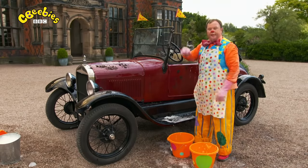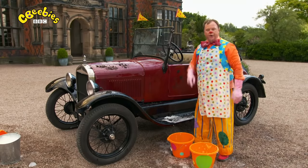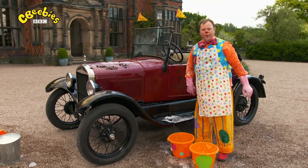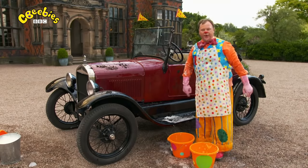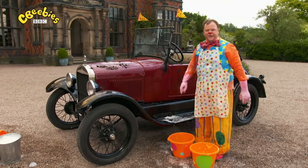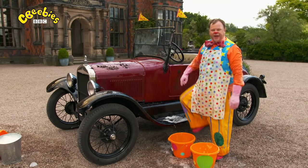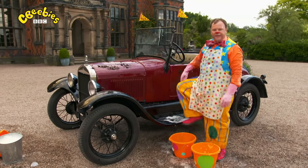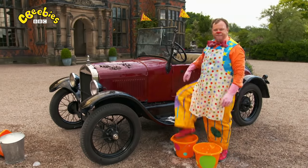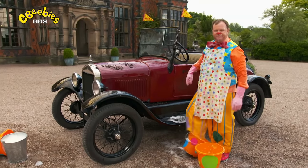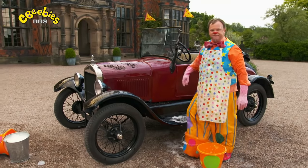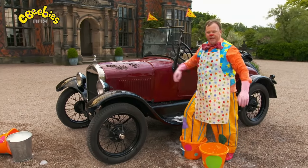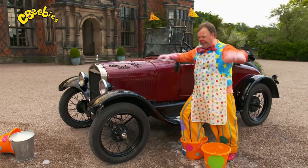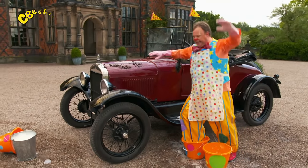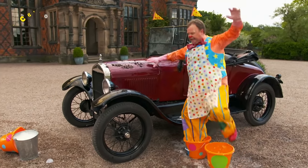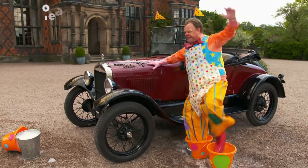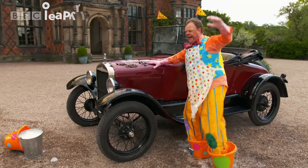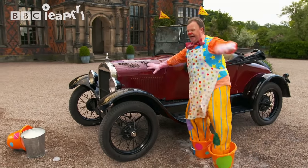more water oh